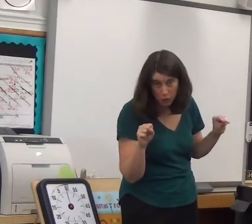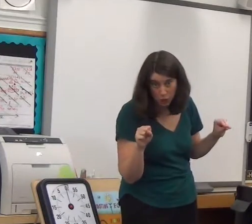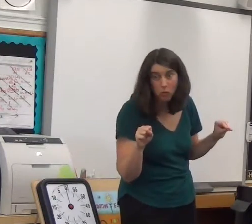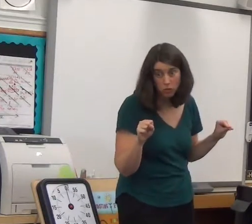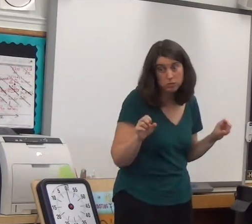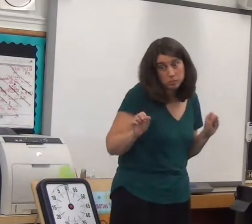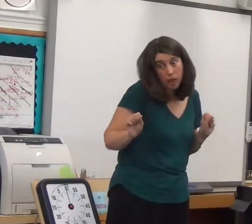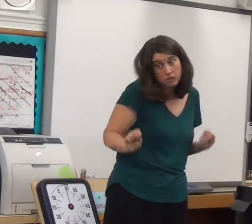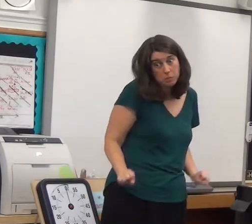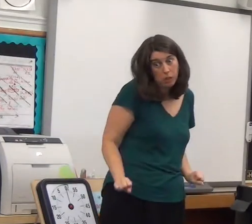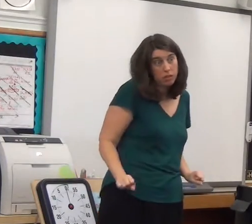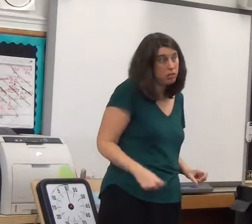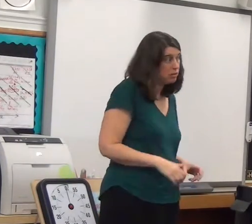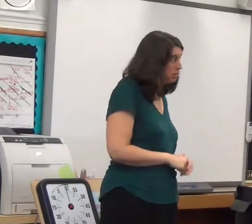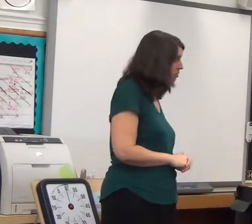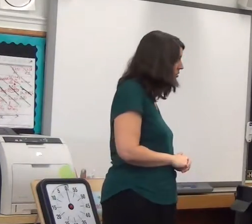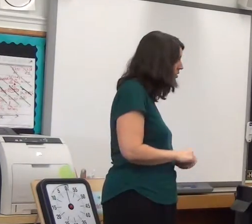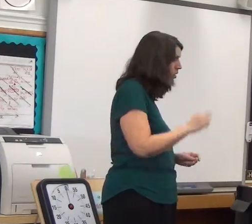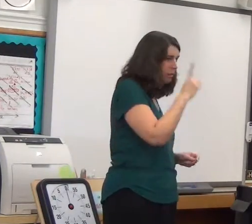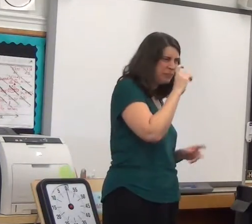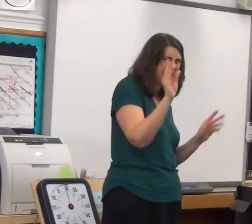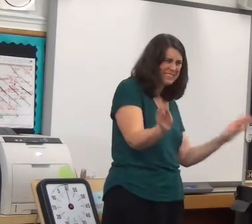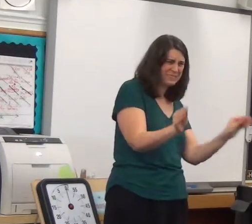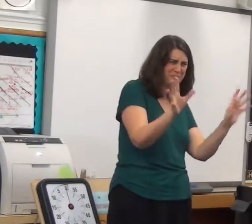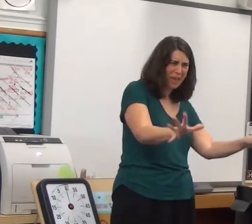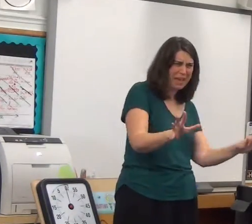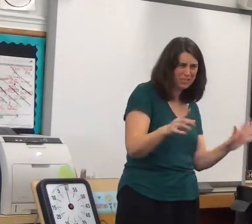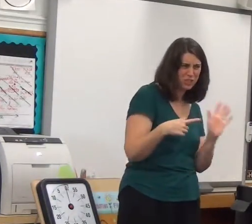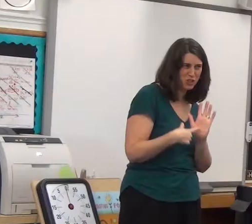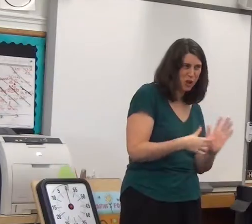It is possible because it's a magic show.